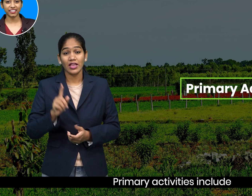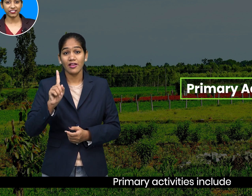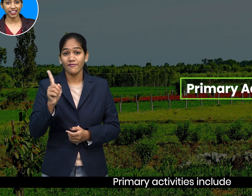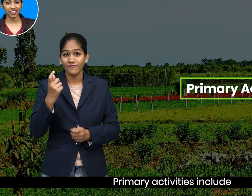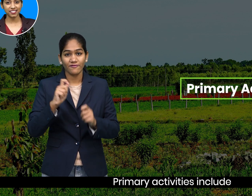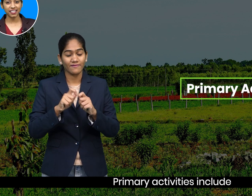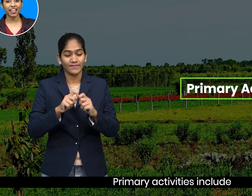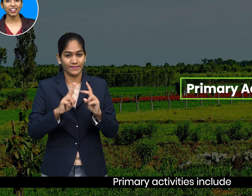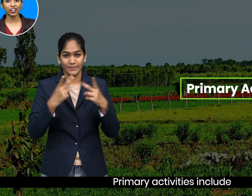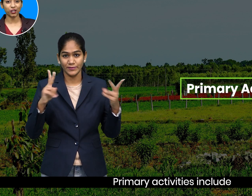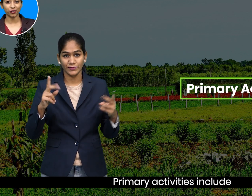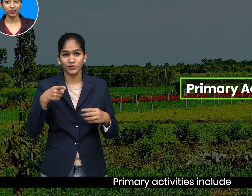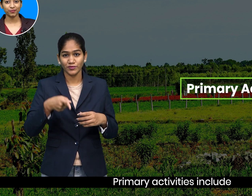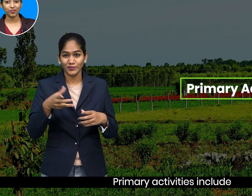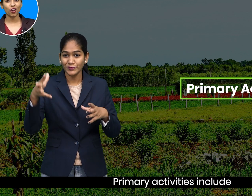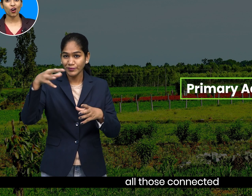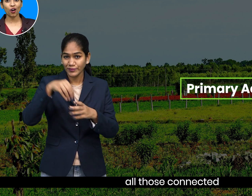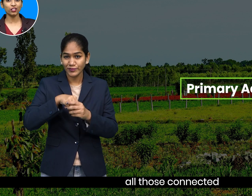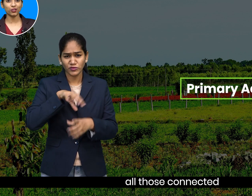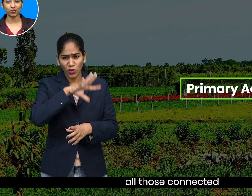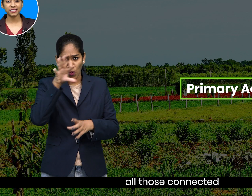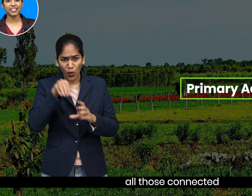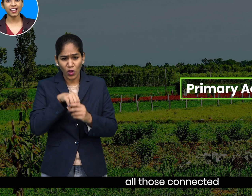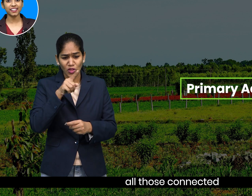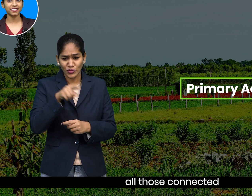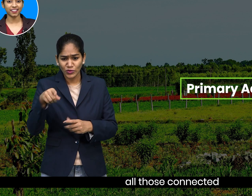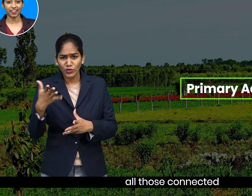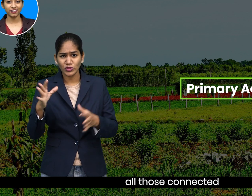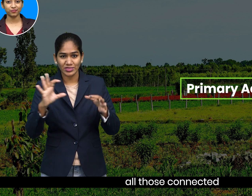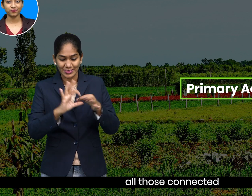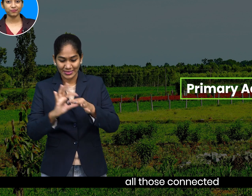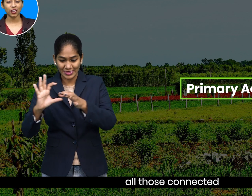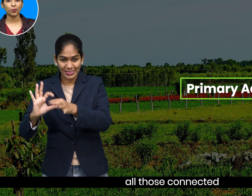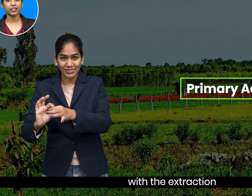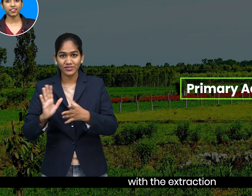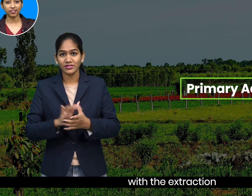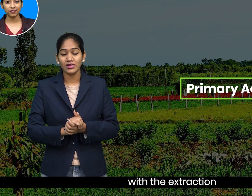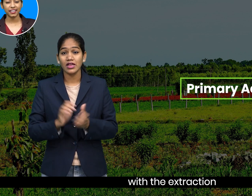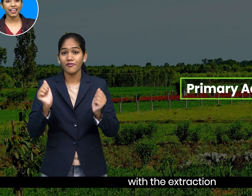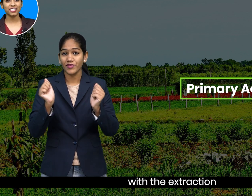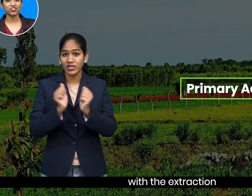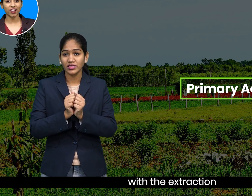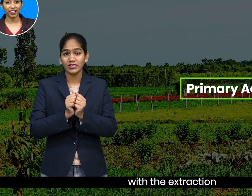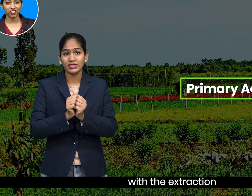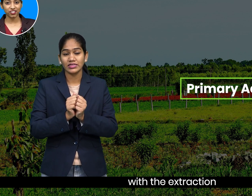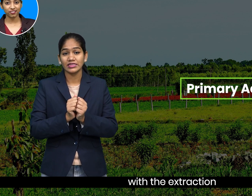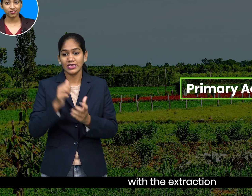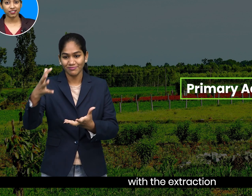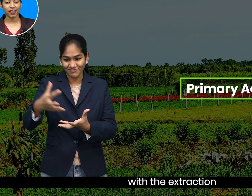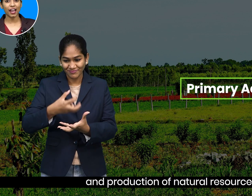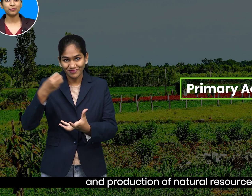Primary activities include all those connected with the